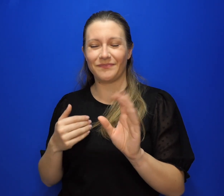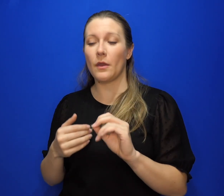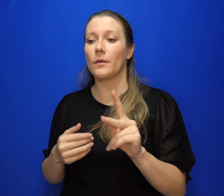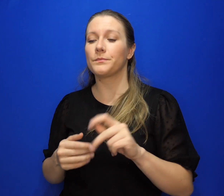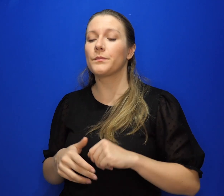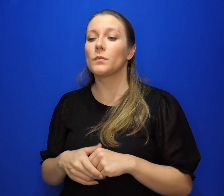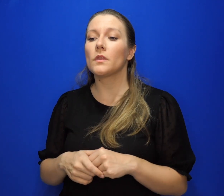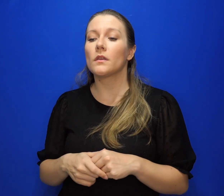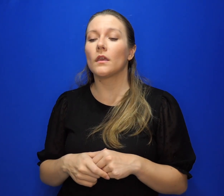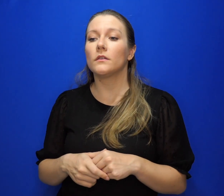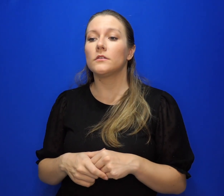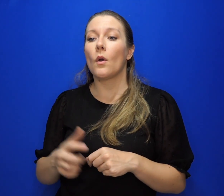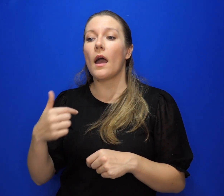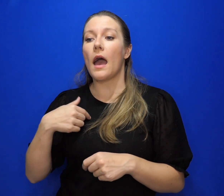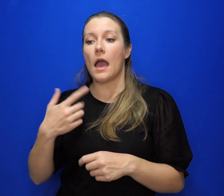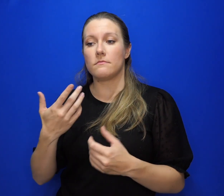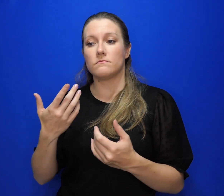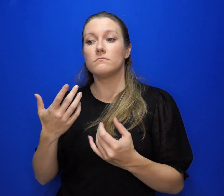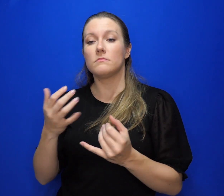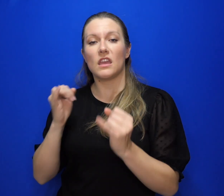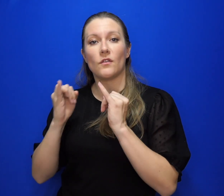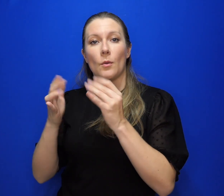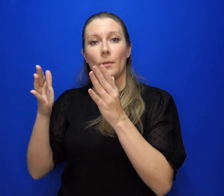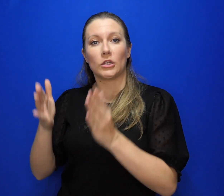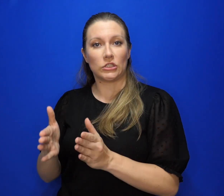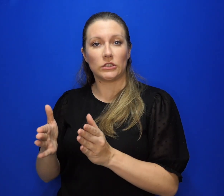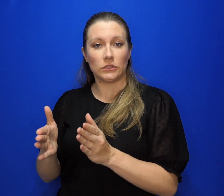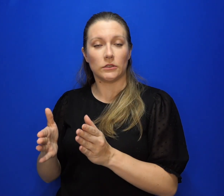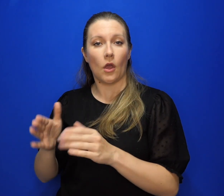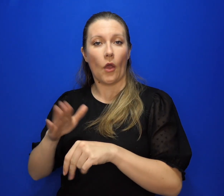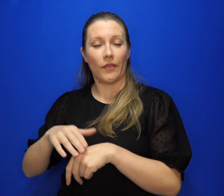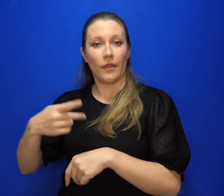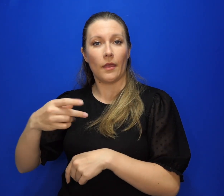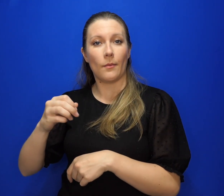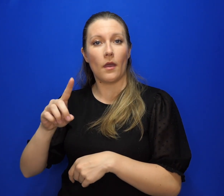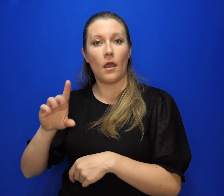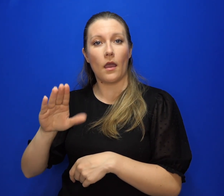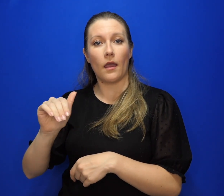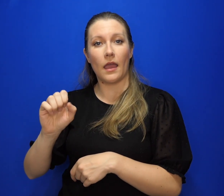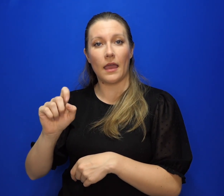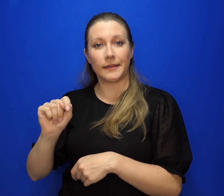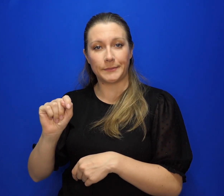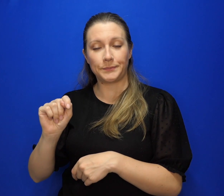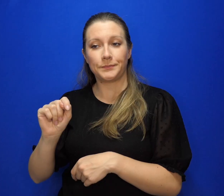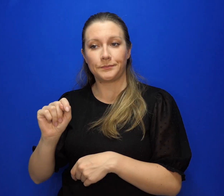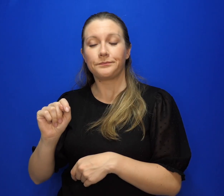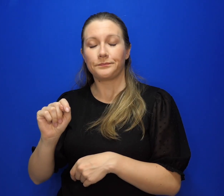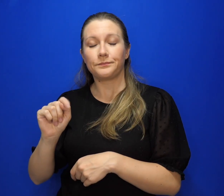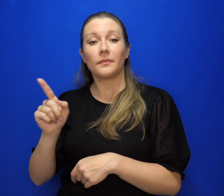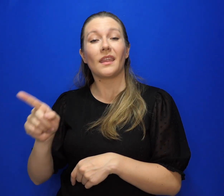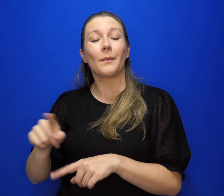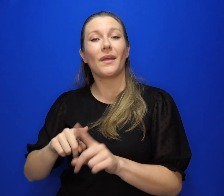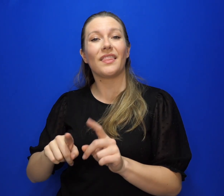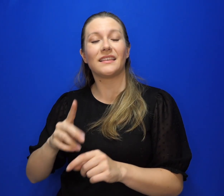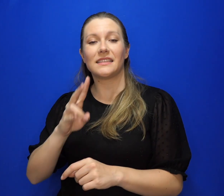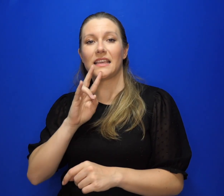So this is in an interview that won't be out for a number of months here on the podcast. But this 7-year-old